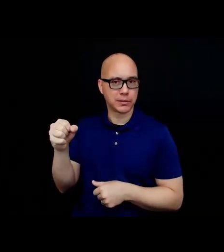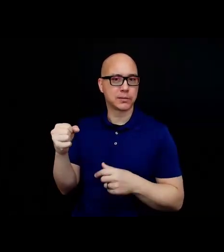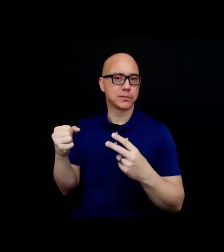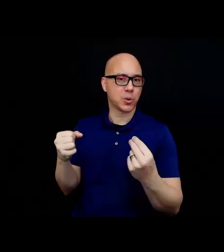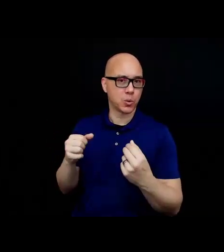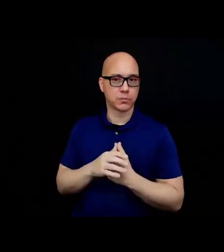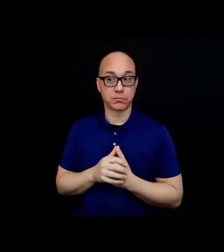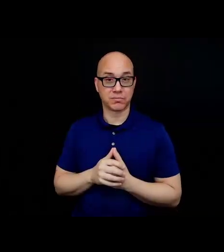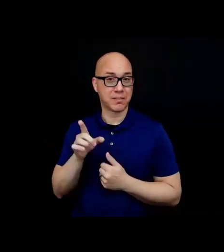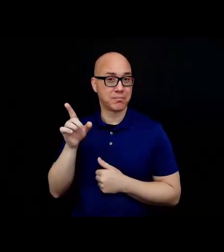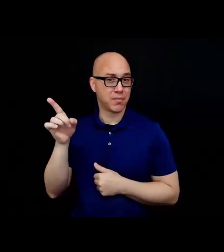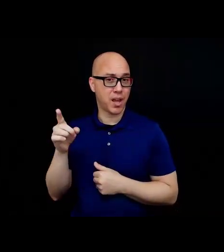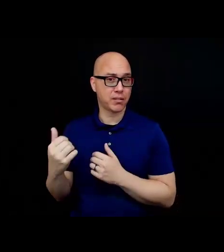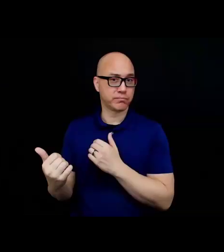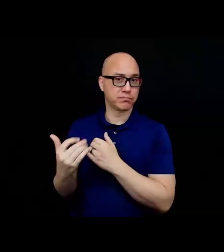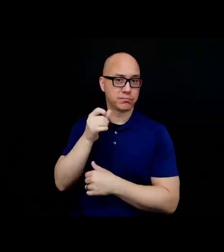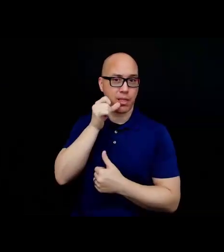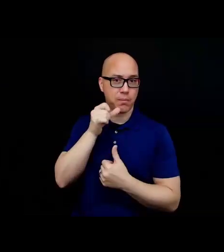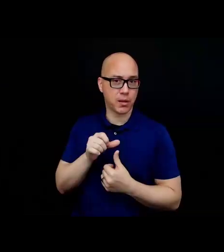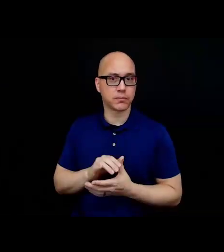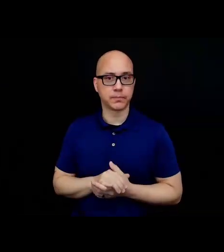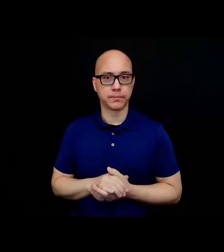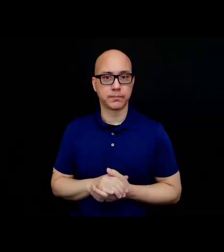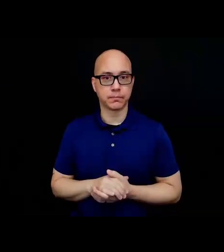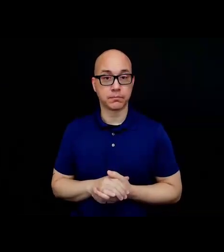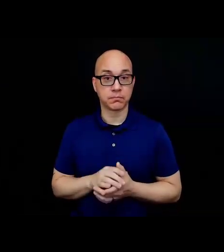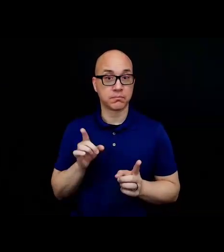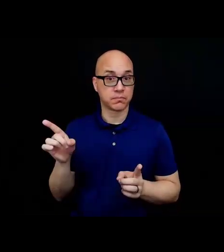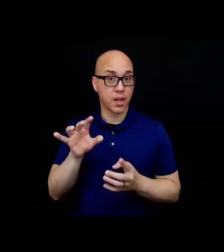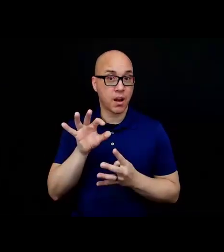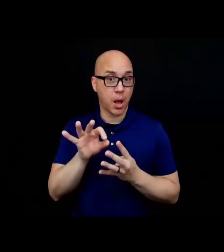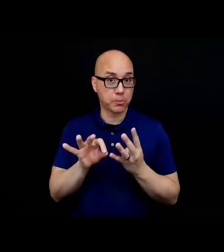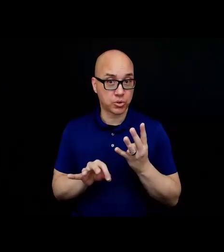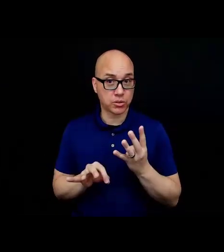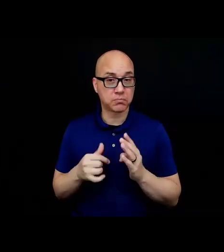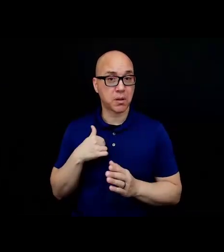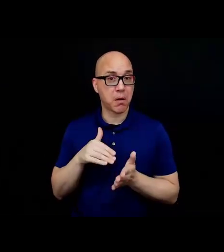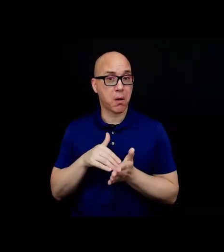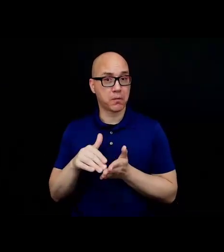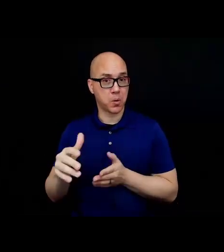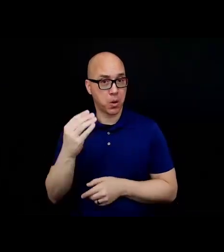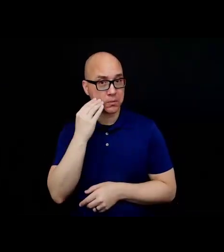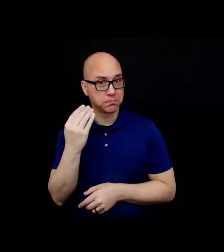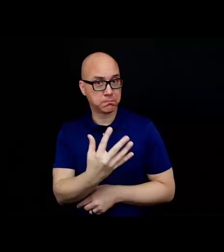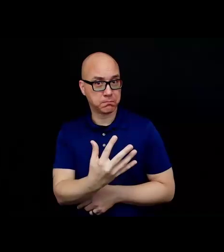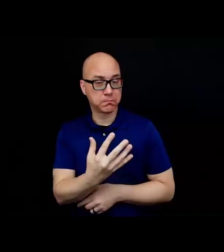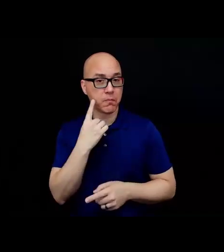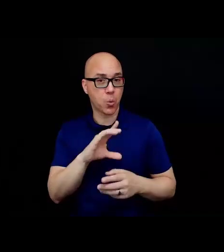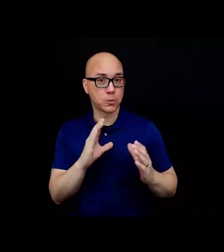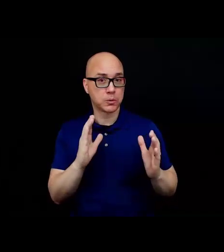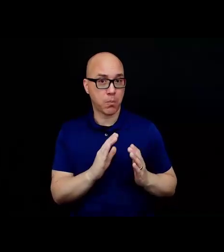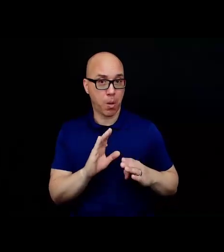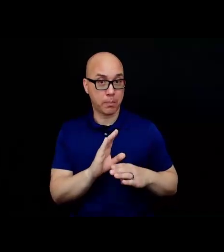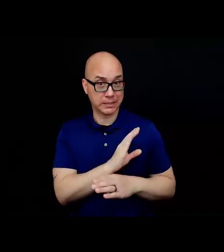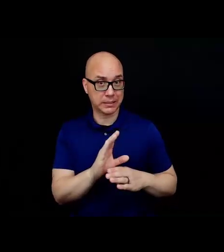to mail the card to you in the mail. So it is an option that I like to tell small businesses to consider,